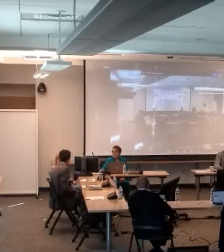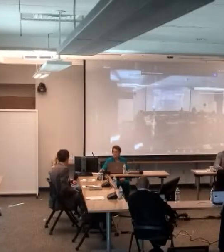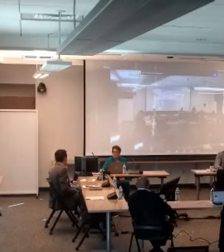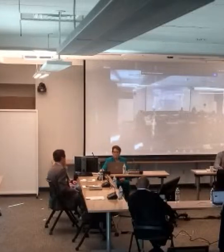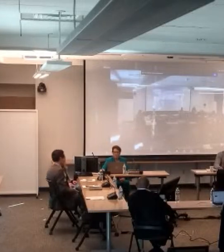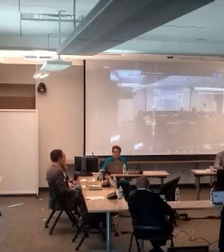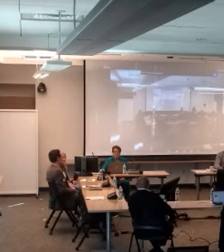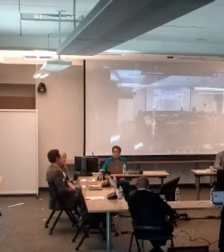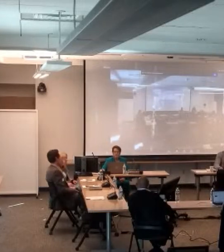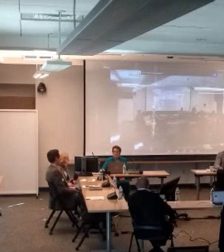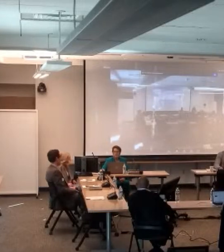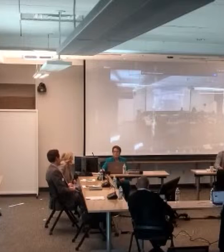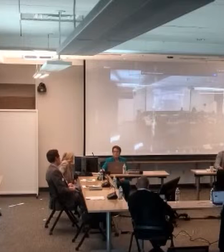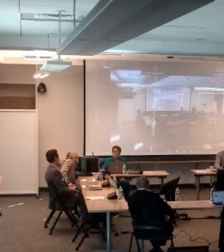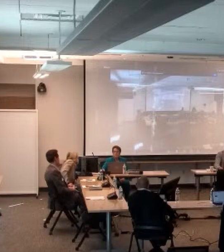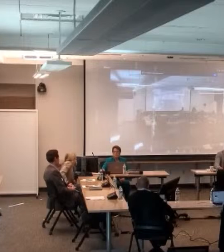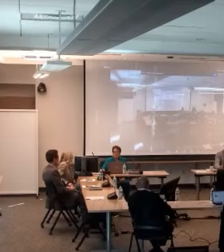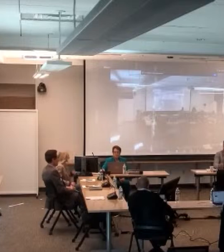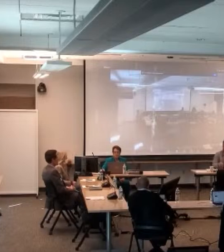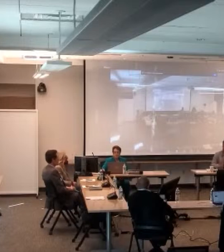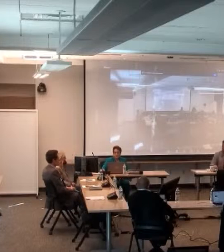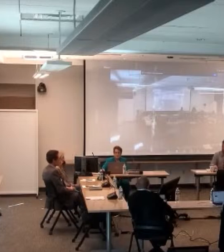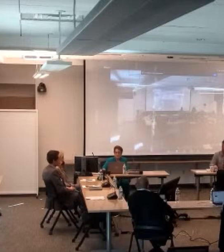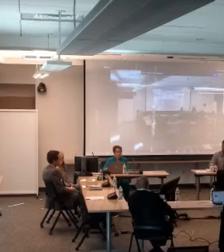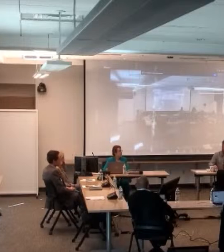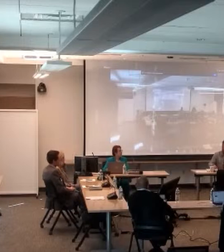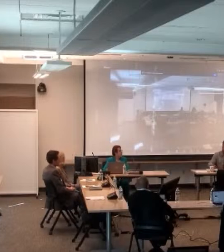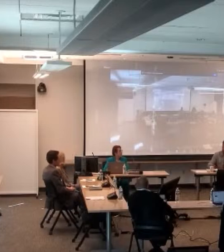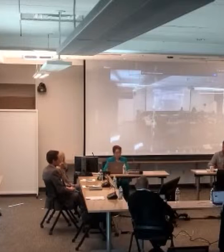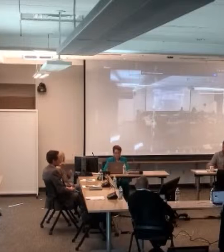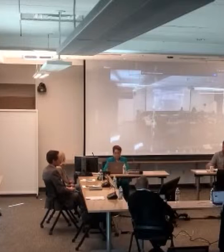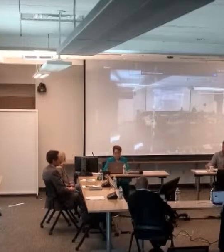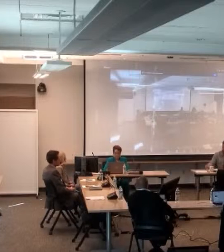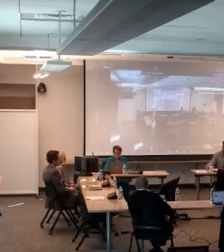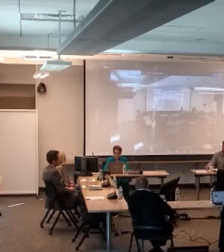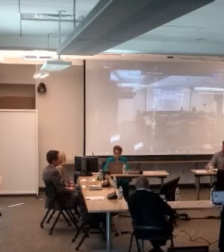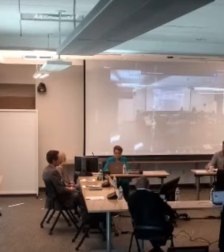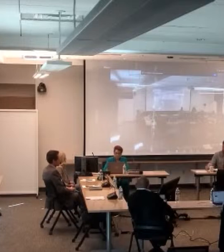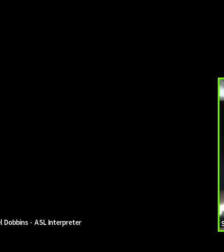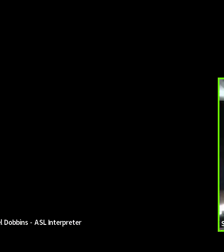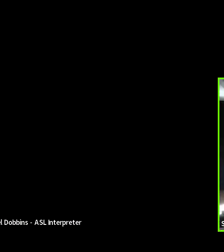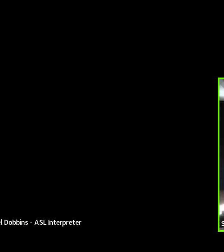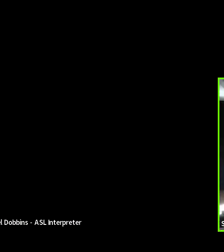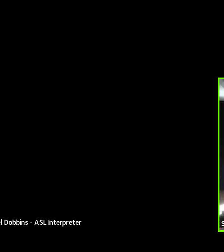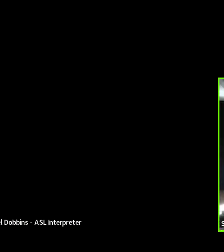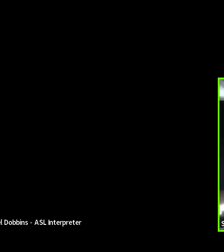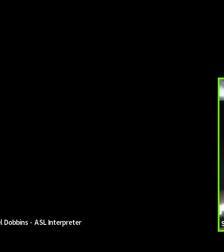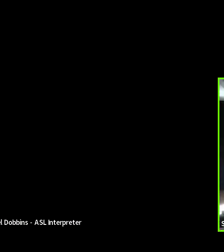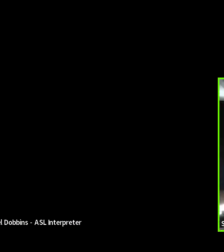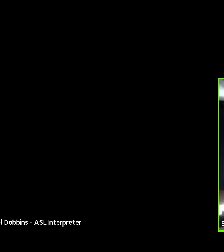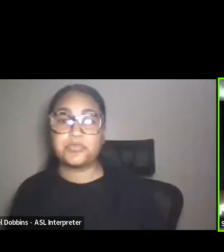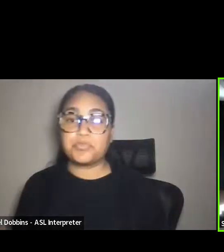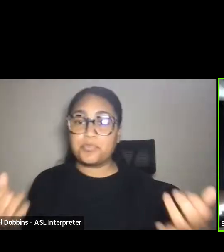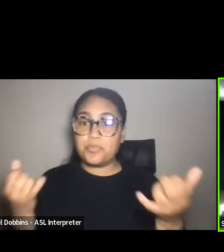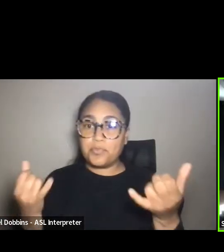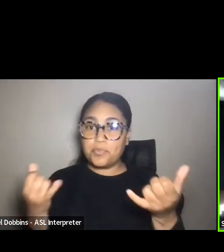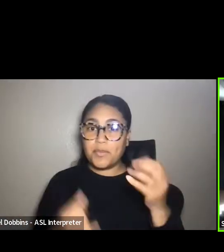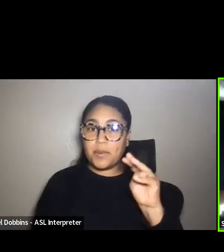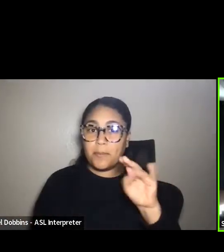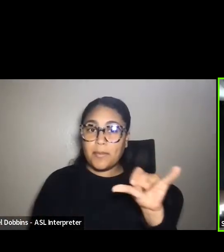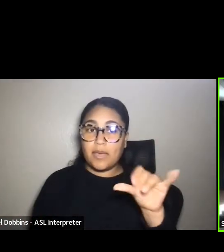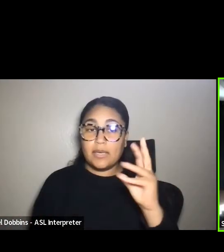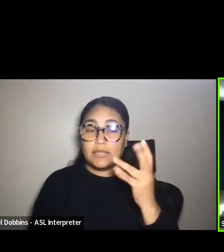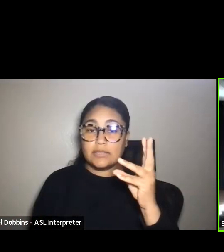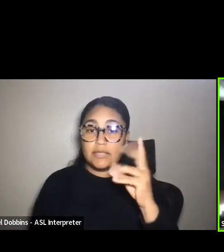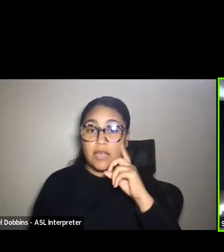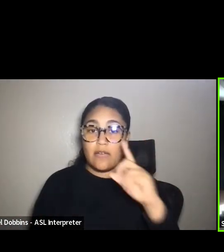to order. Today is May 16th, 2024, and it is now 5 p.m. I'm going to start with roll